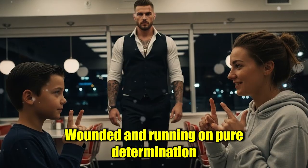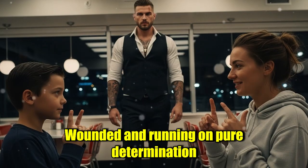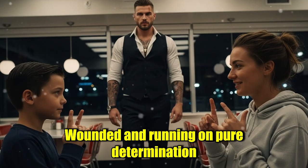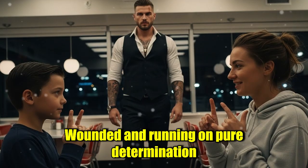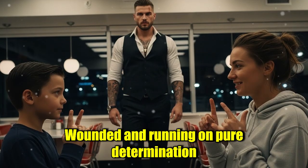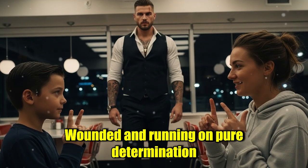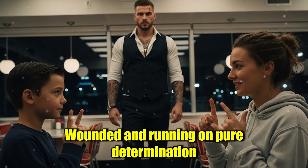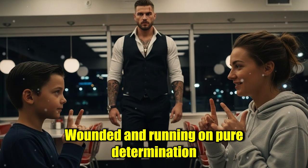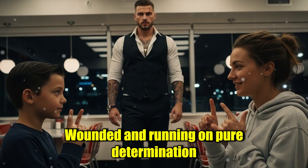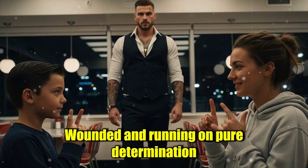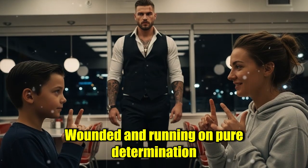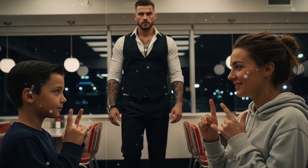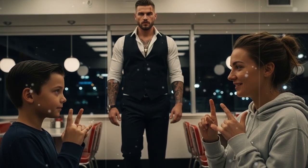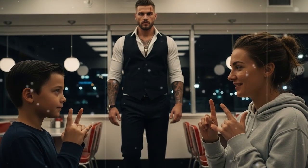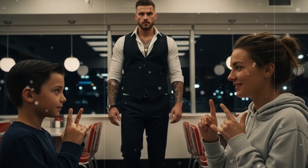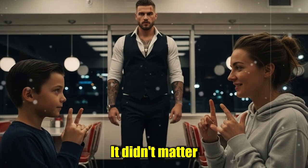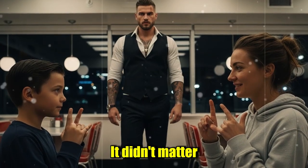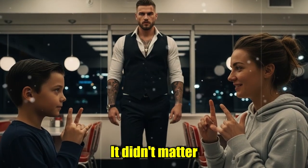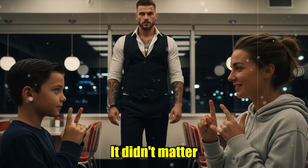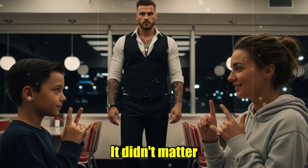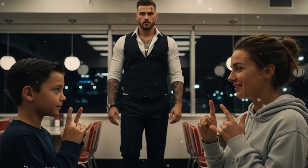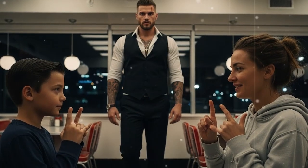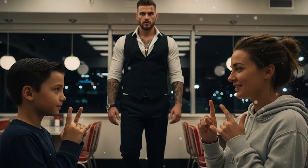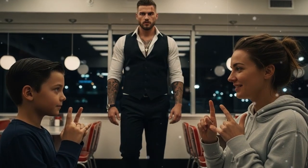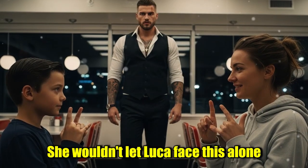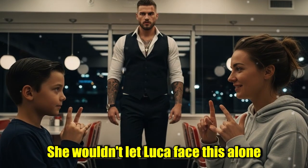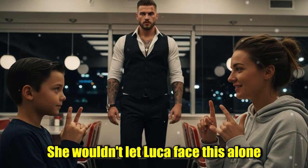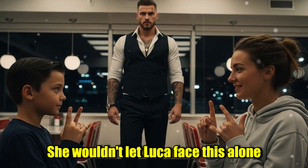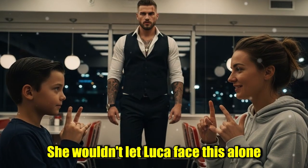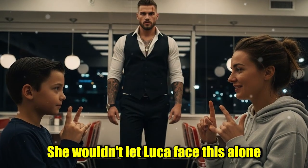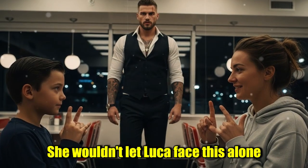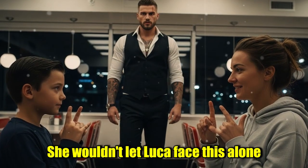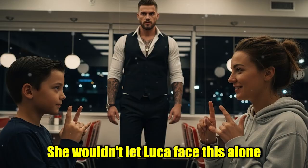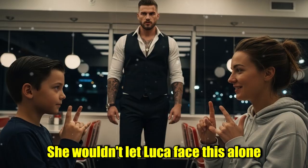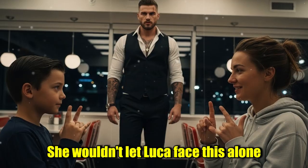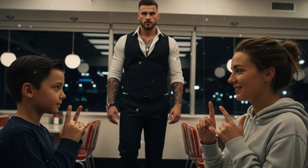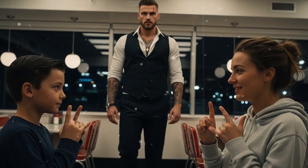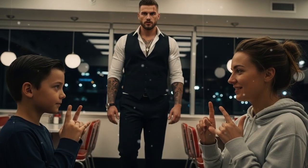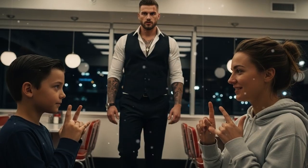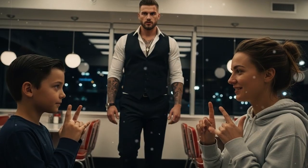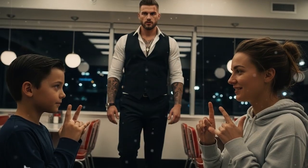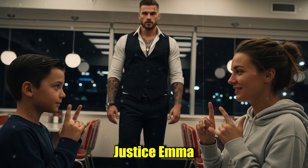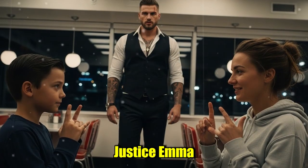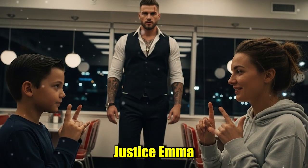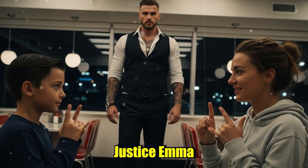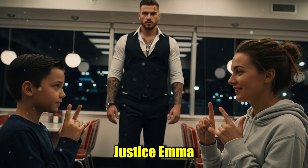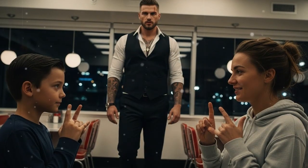running on pure determination. It didn't matter. She wouldn't let Luca face this alone. Just as Emma was